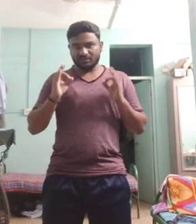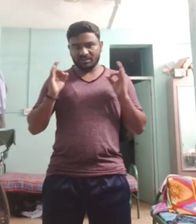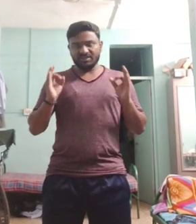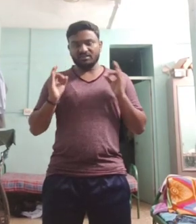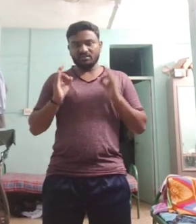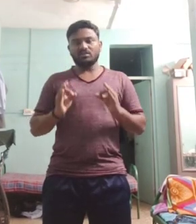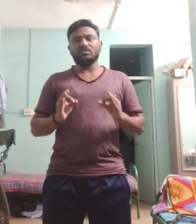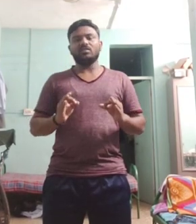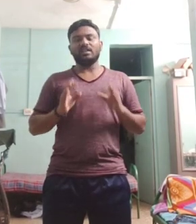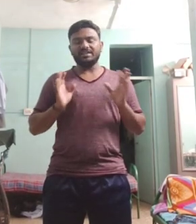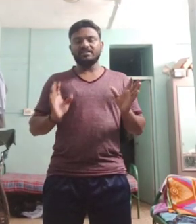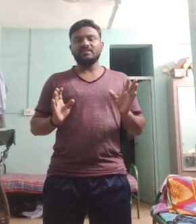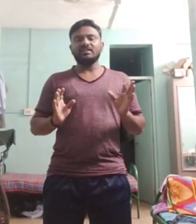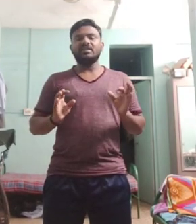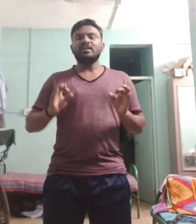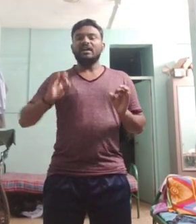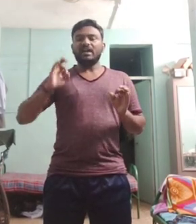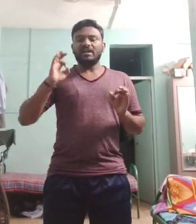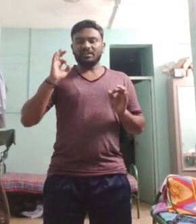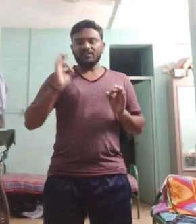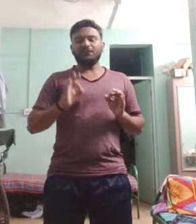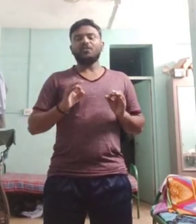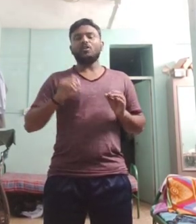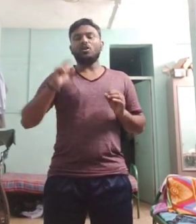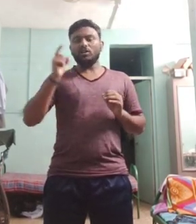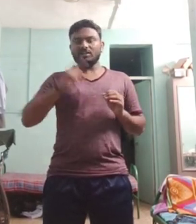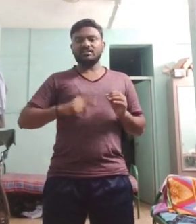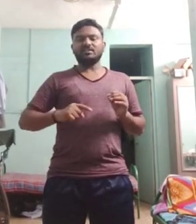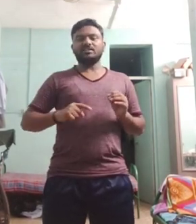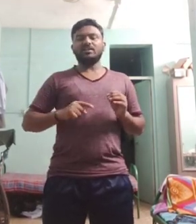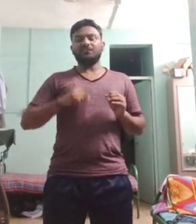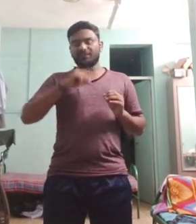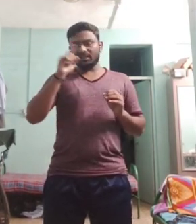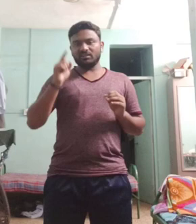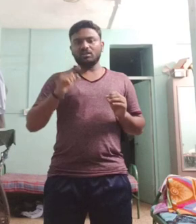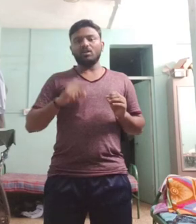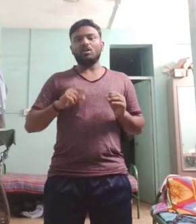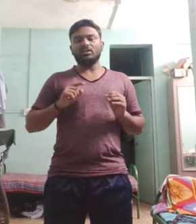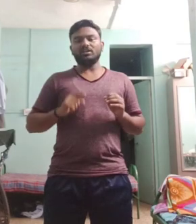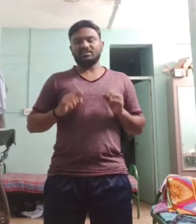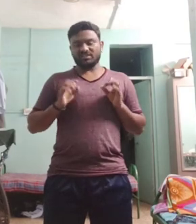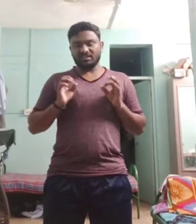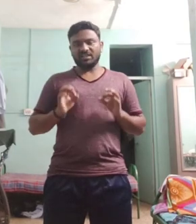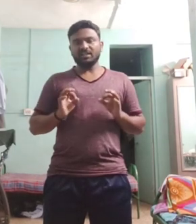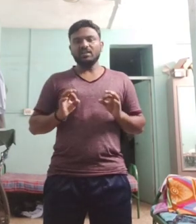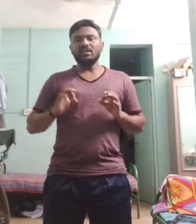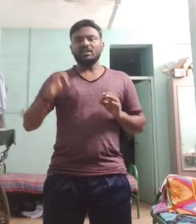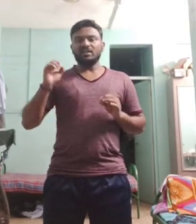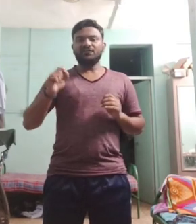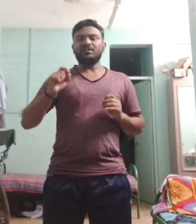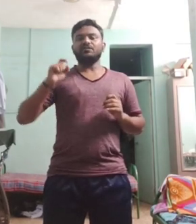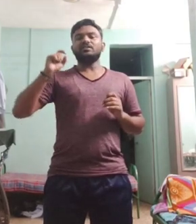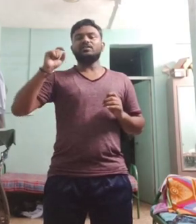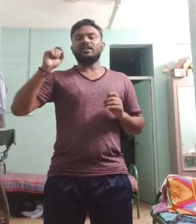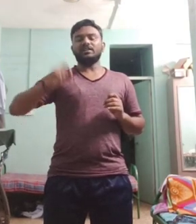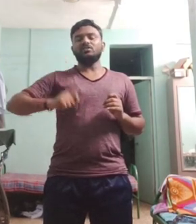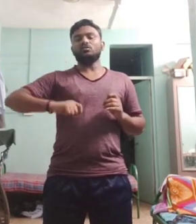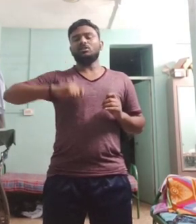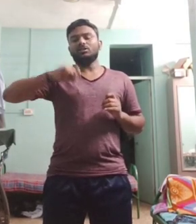statement lines. And if all this, after all this checking, if it will get into the